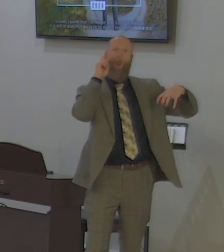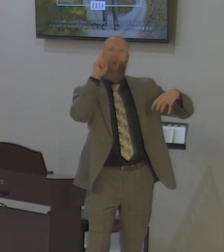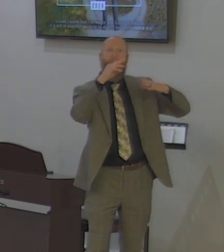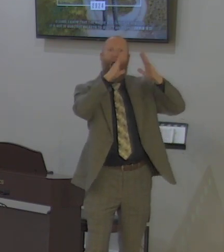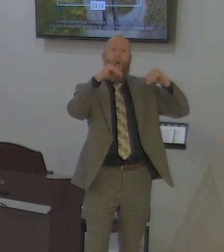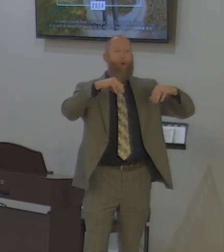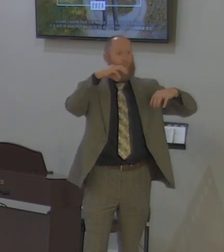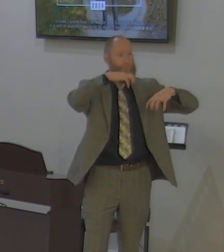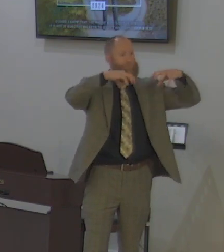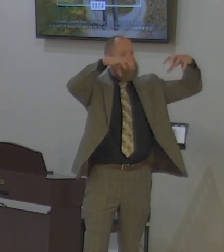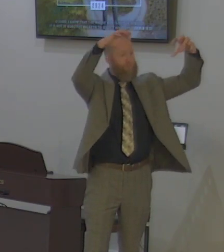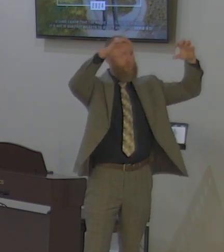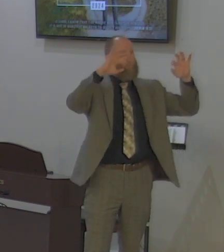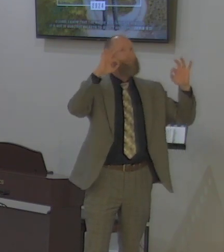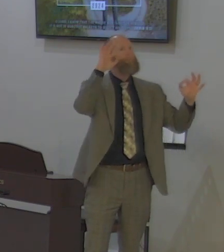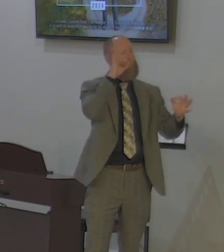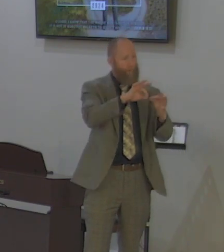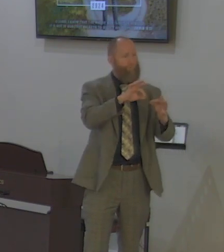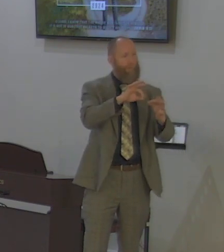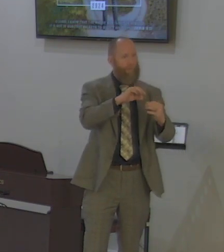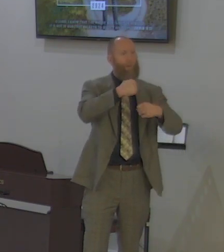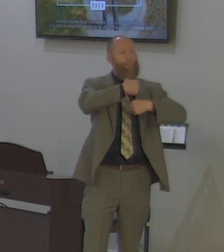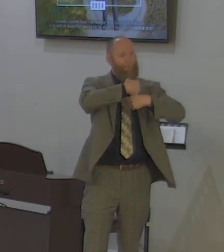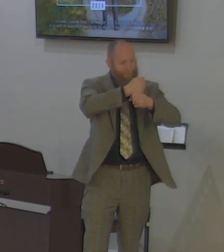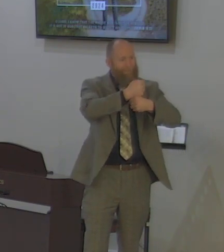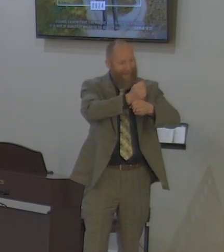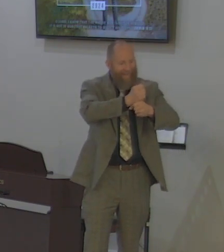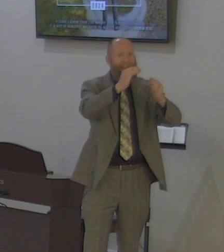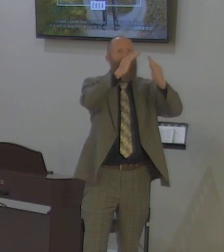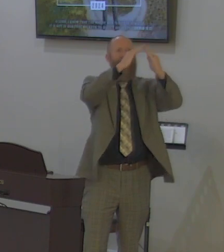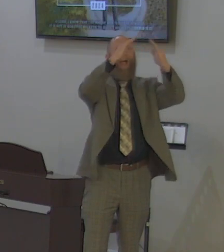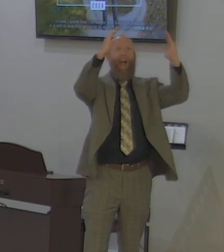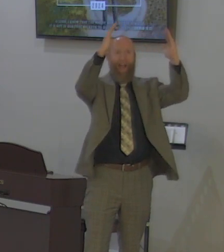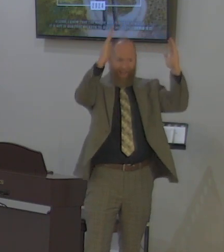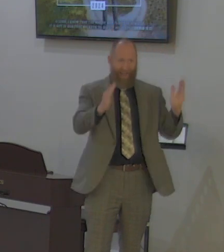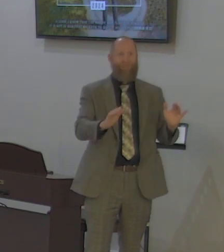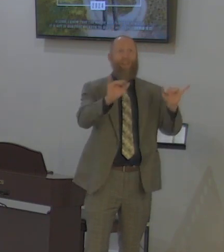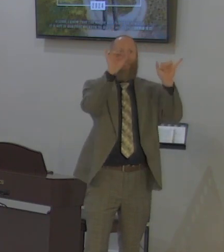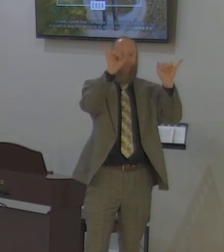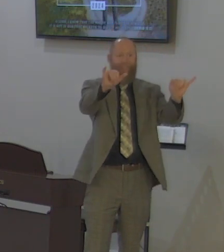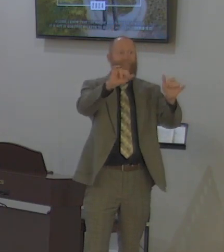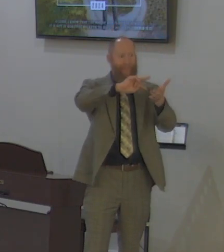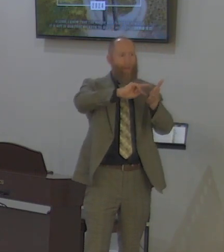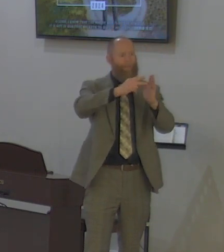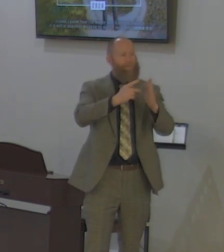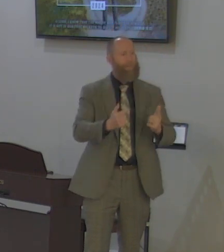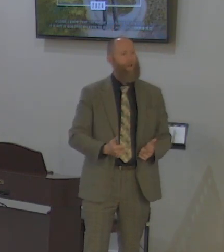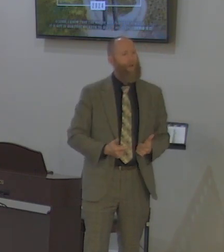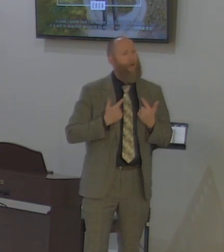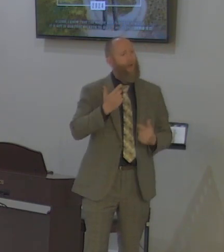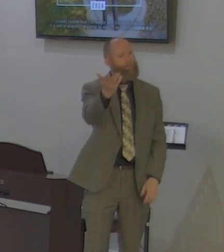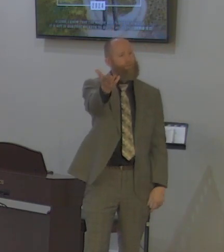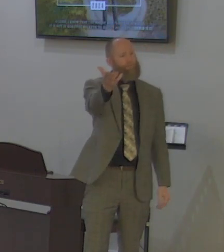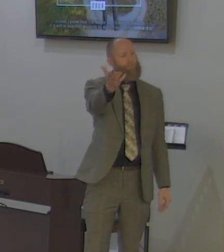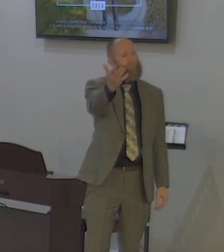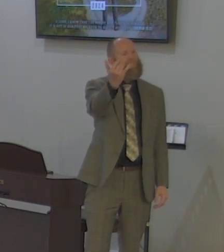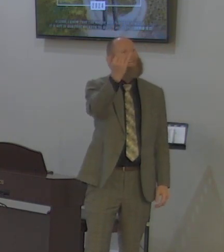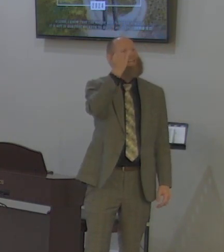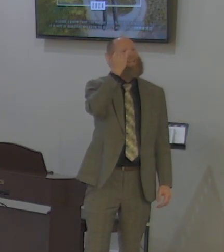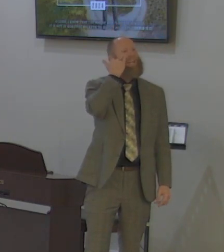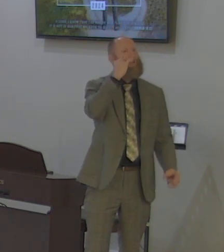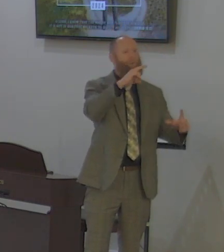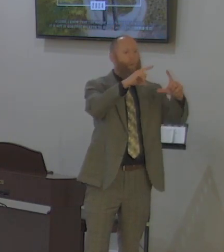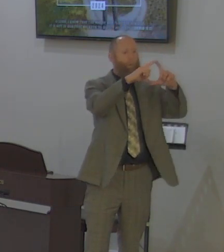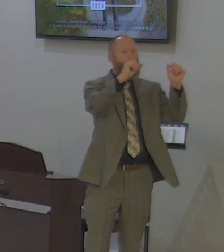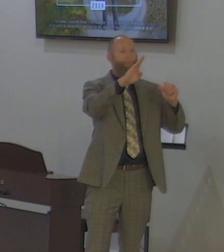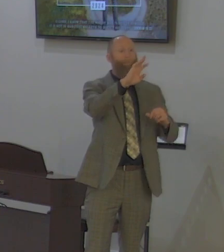construction. And so literally the idea of reviving them is putting them back into the place, please hear me, that they were once at and that